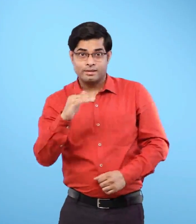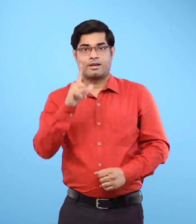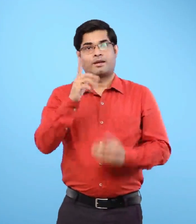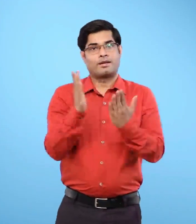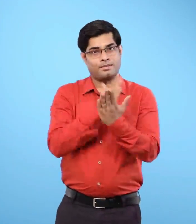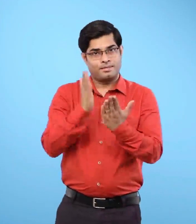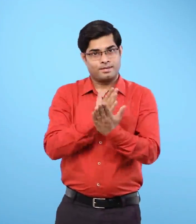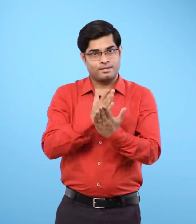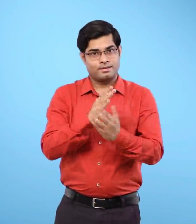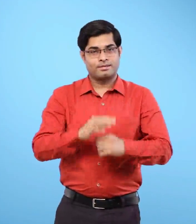library.